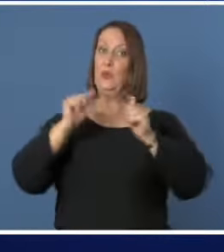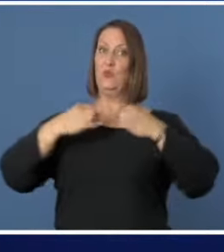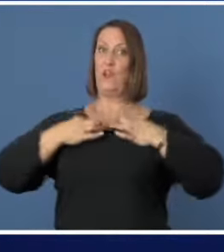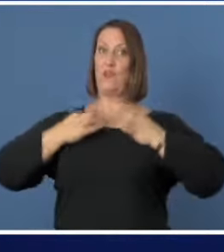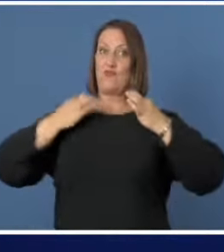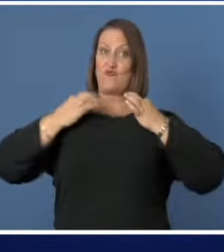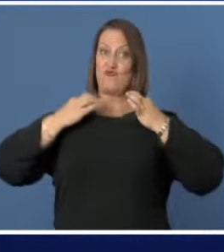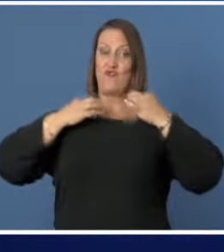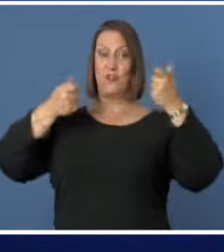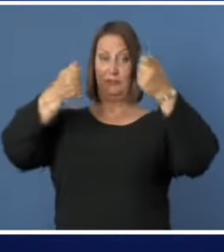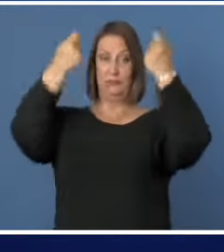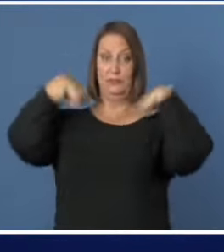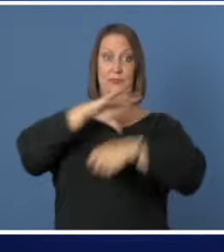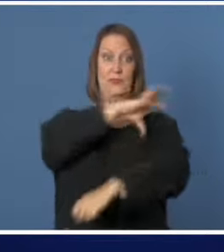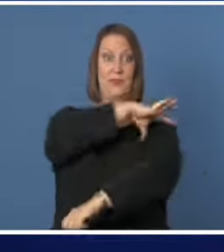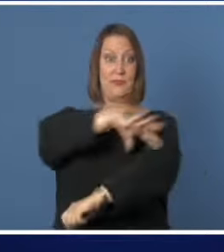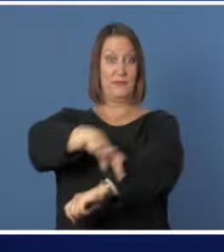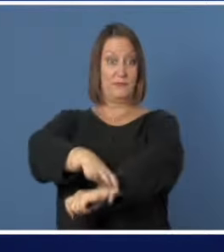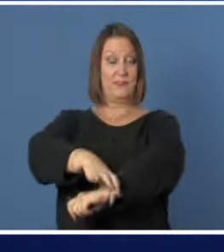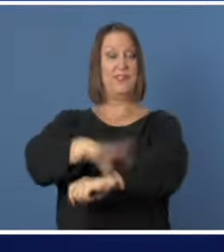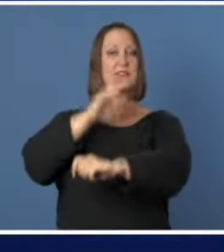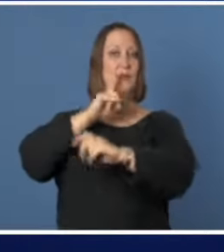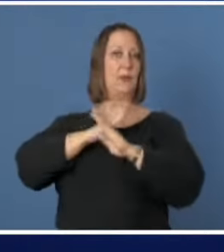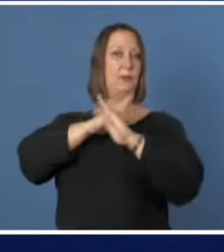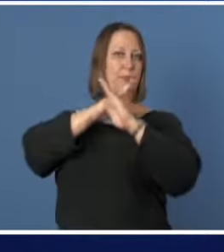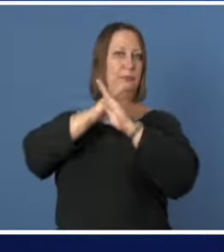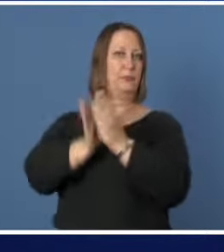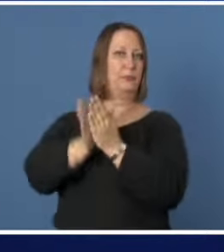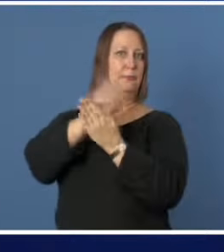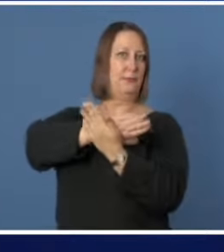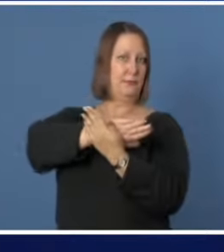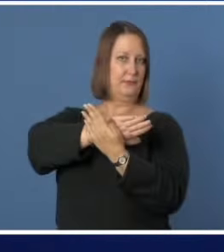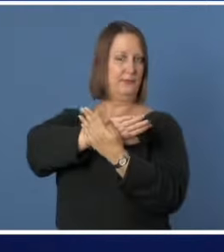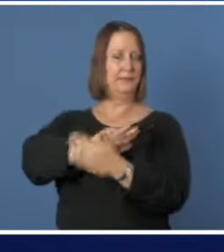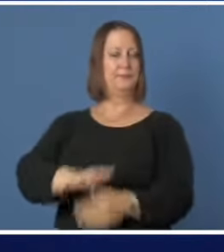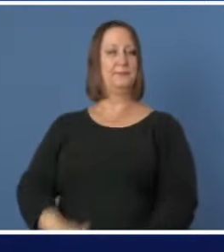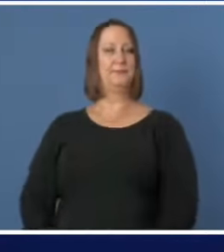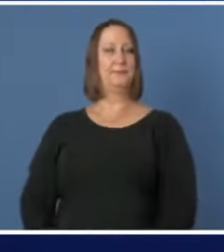Wear a shirt as extra protection.